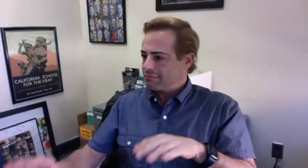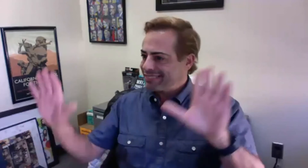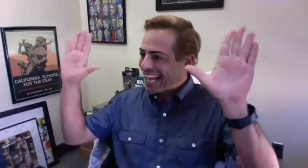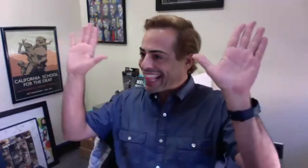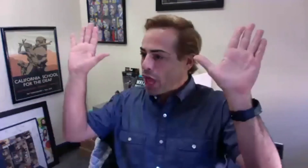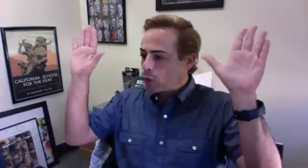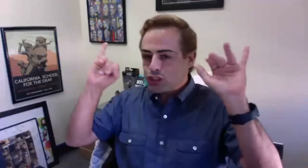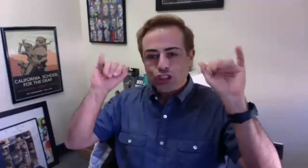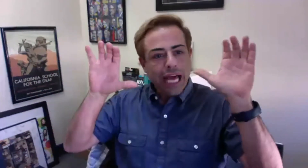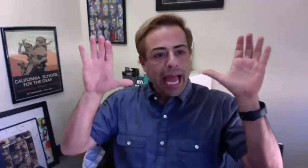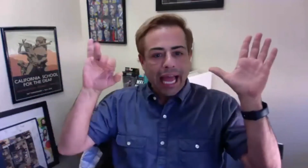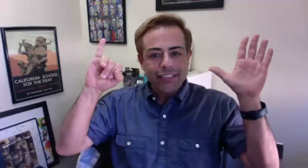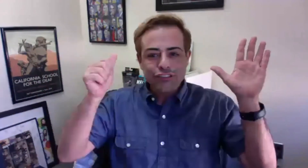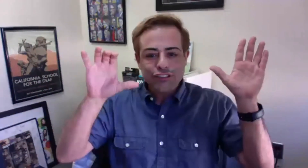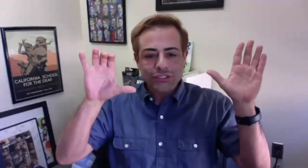Jack?